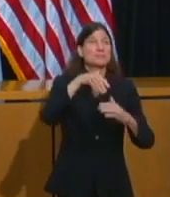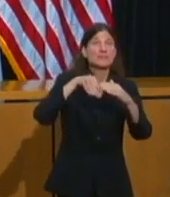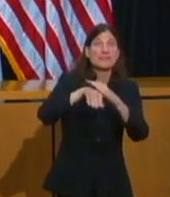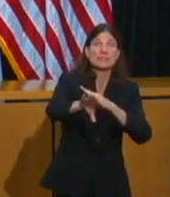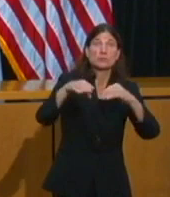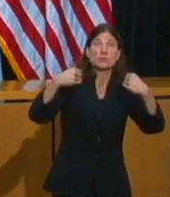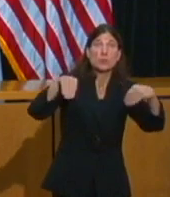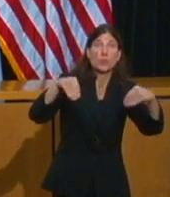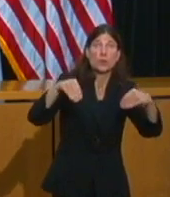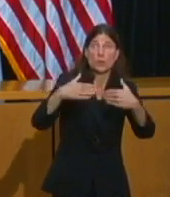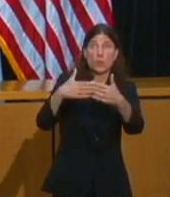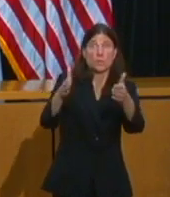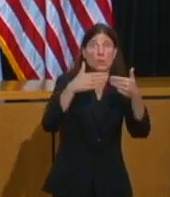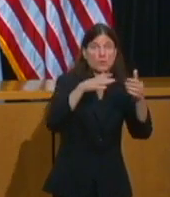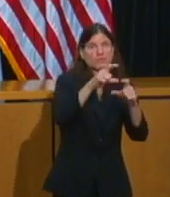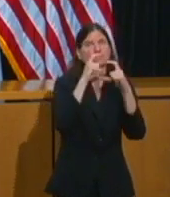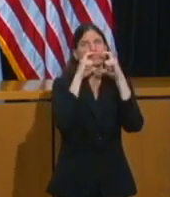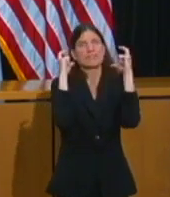don't feel well.